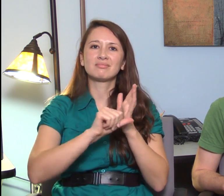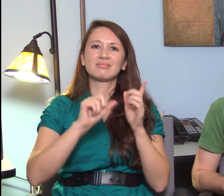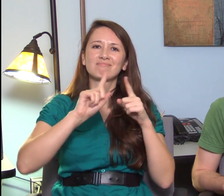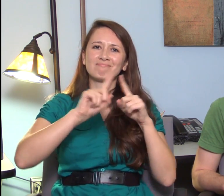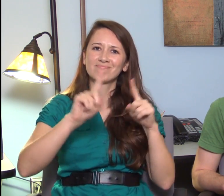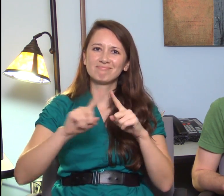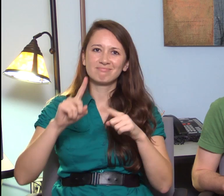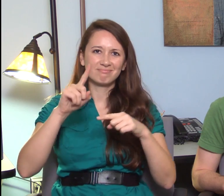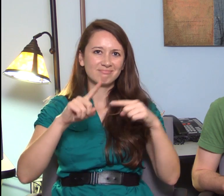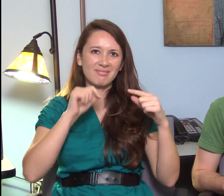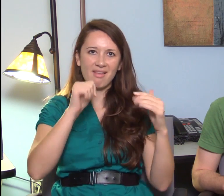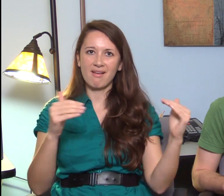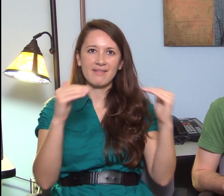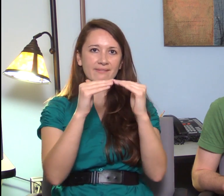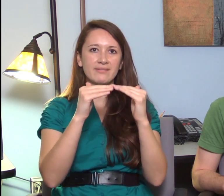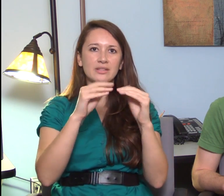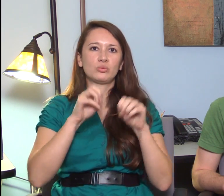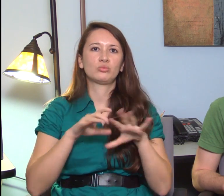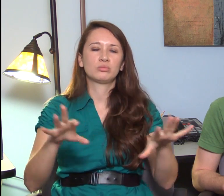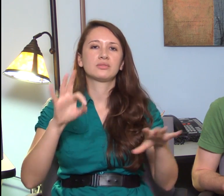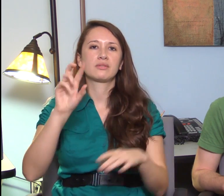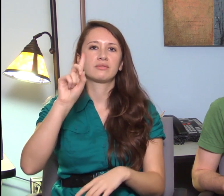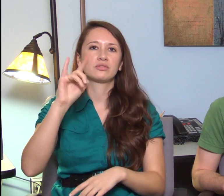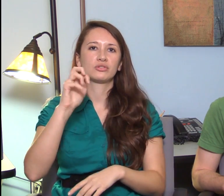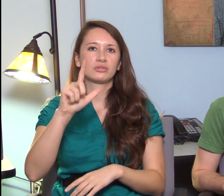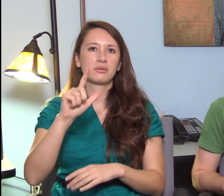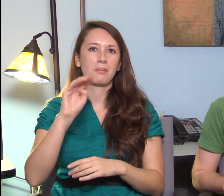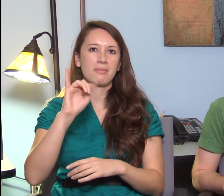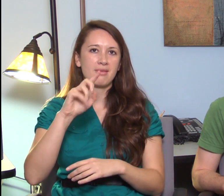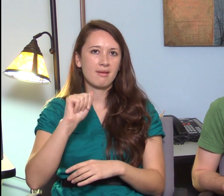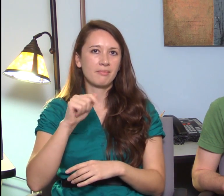uneven distribution of digital media.